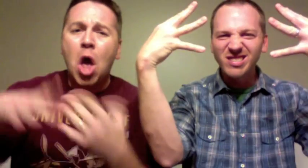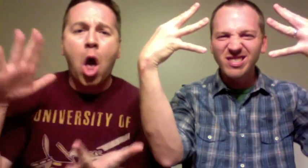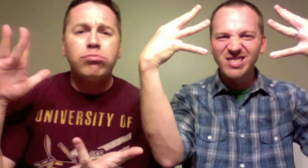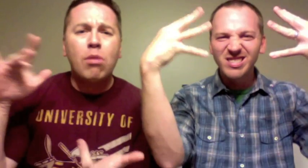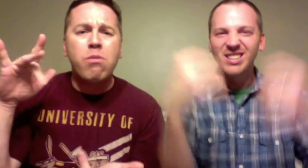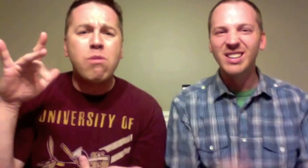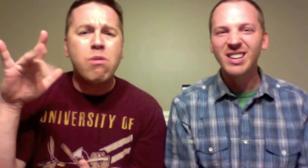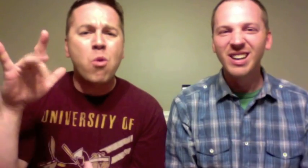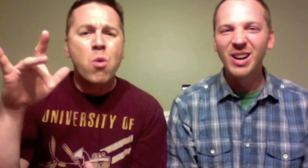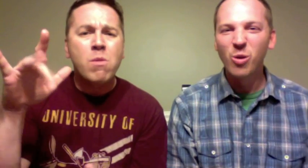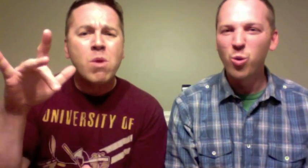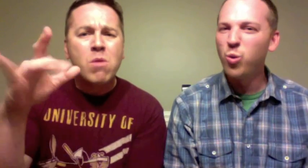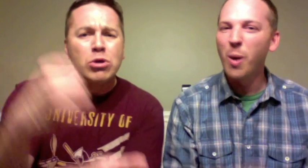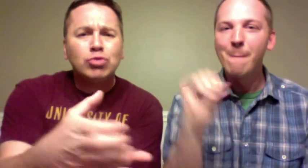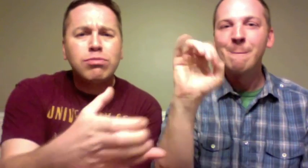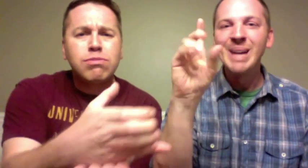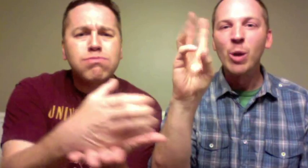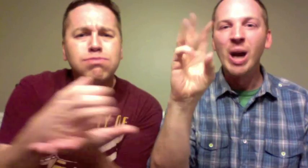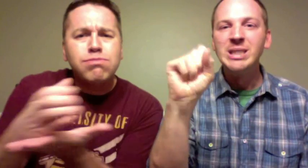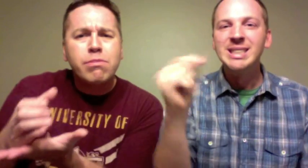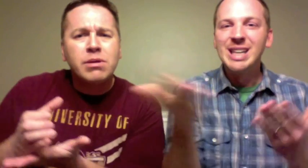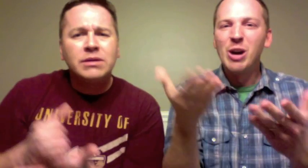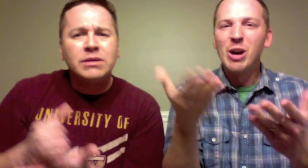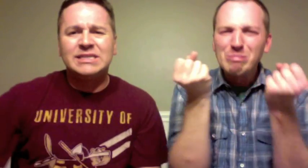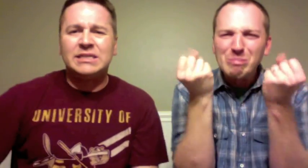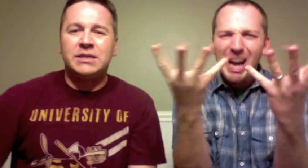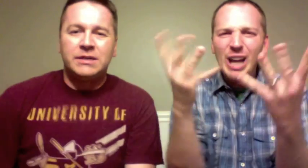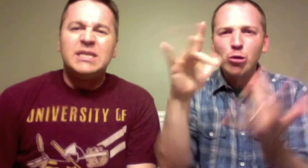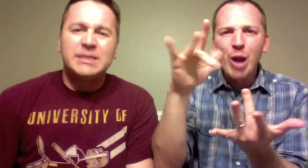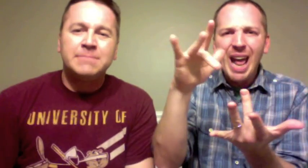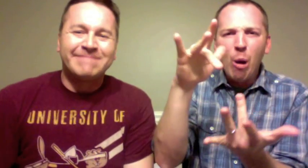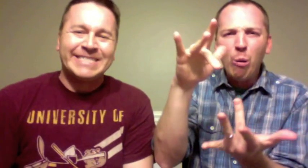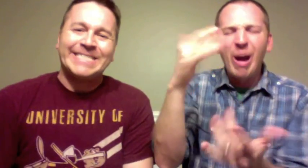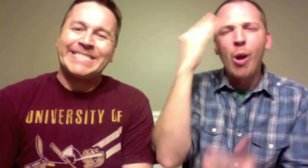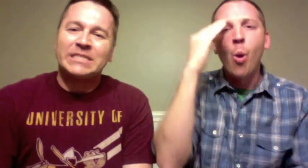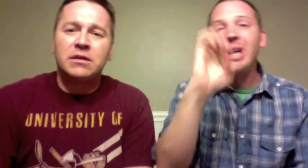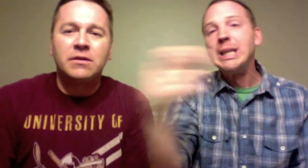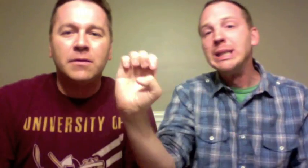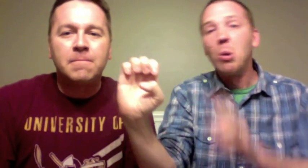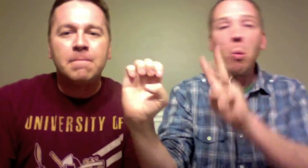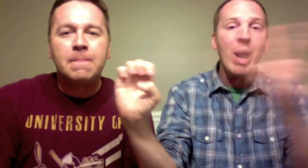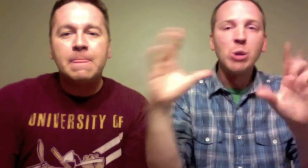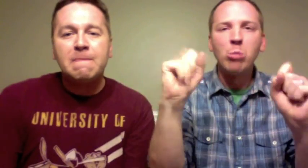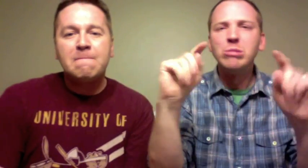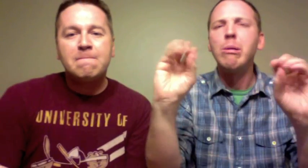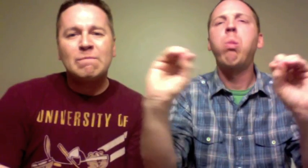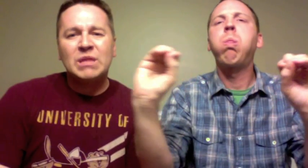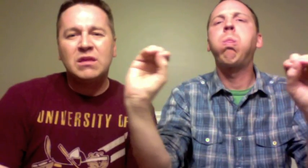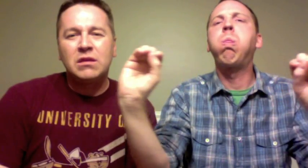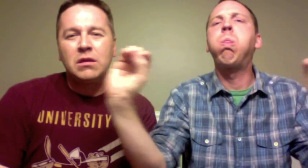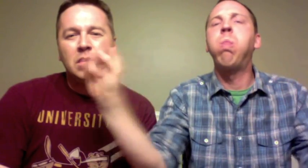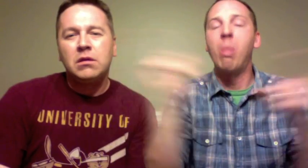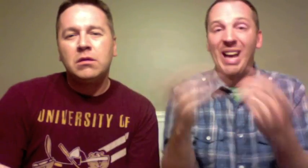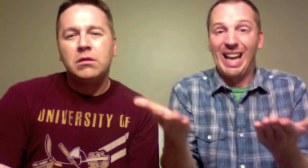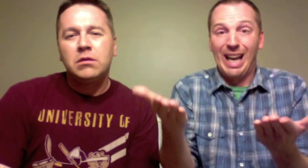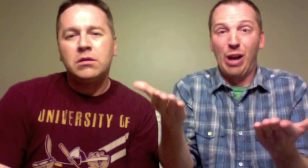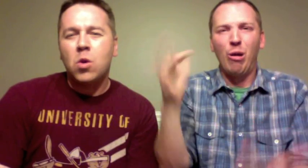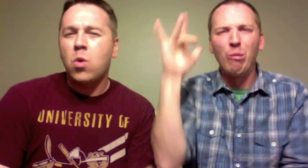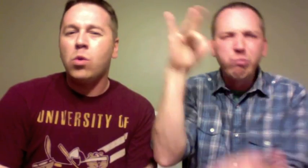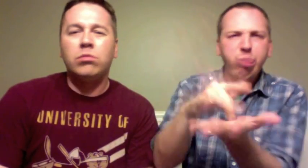the sun. The trouble is tornadoes, man. Yeah, the Midwest here, there's tons of tornadoes. Yeah. East, West Coast, you don't have any tornadoes, but here